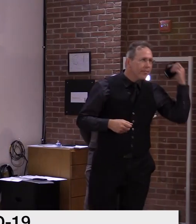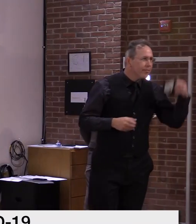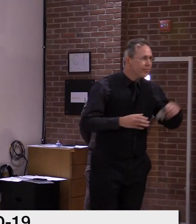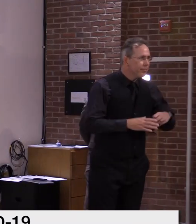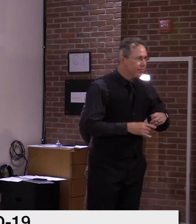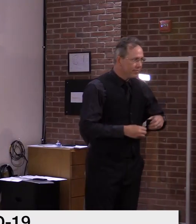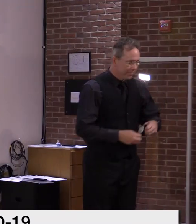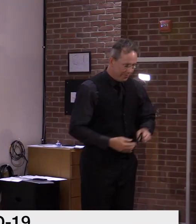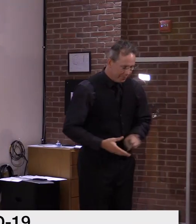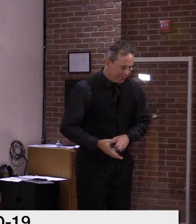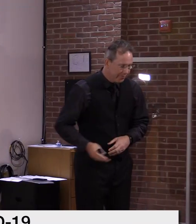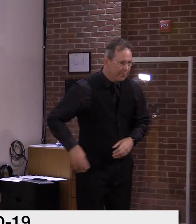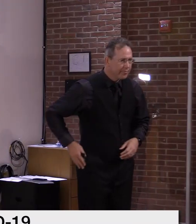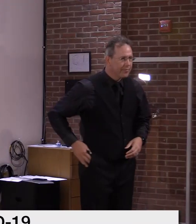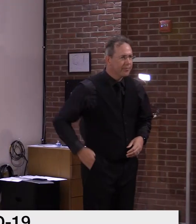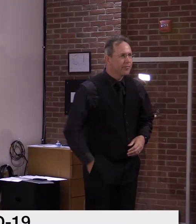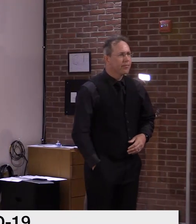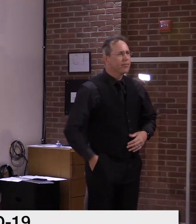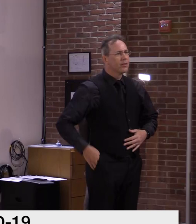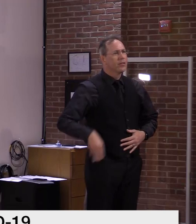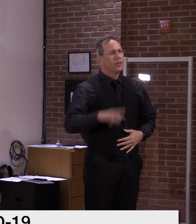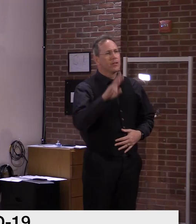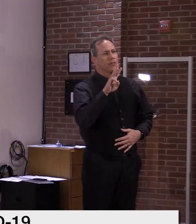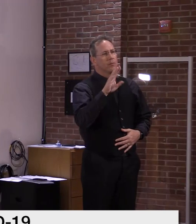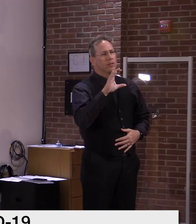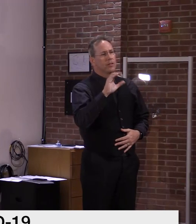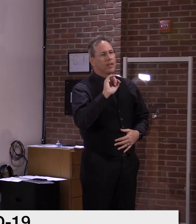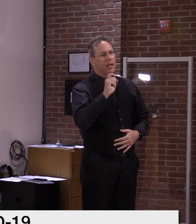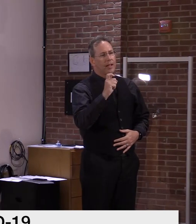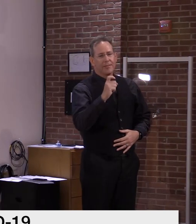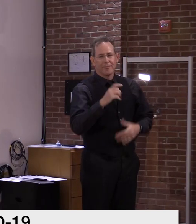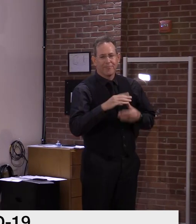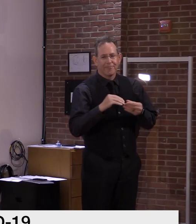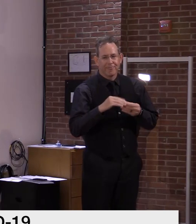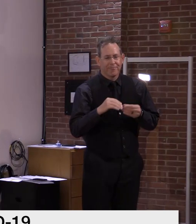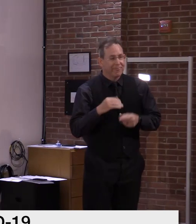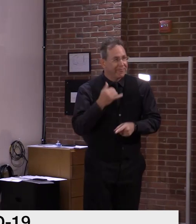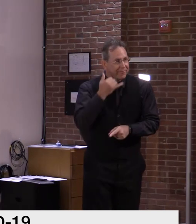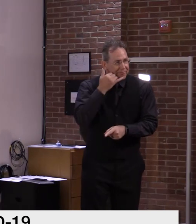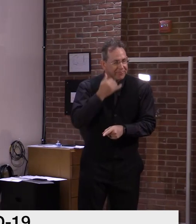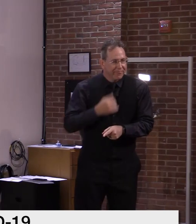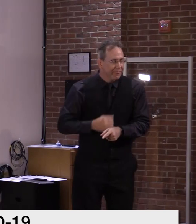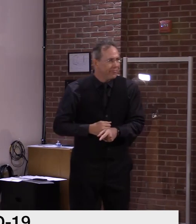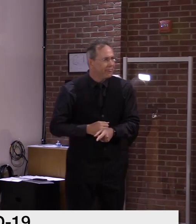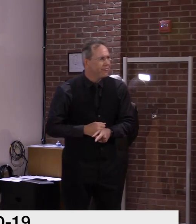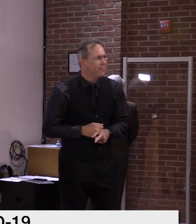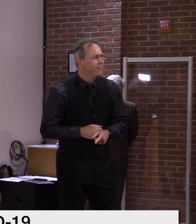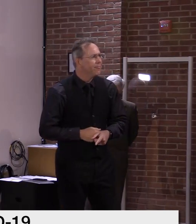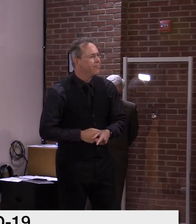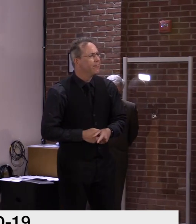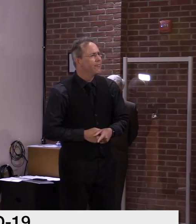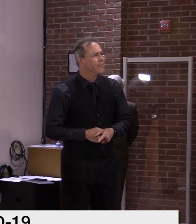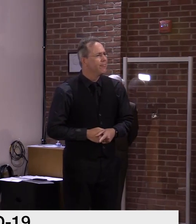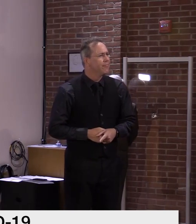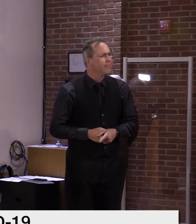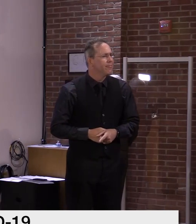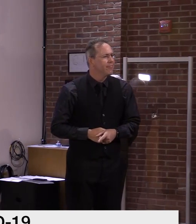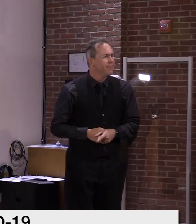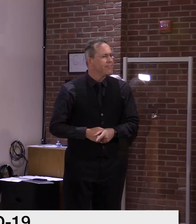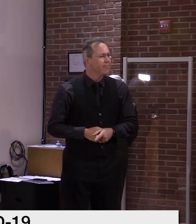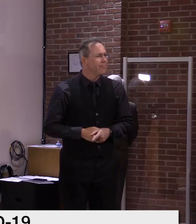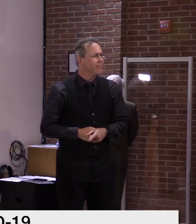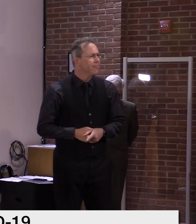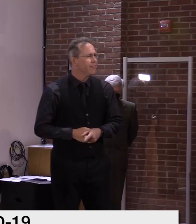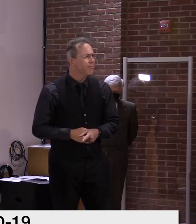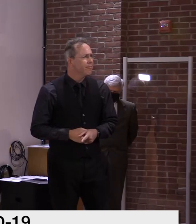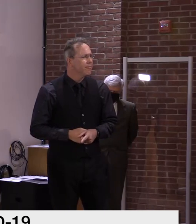The hesitation among the state population to get vaccinated seems to be pretty clear in the numbers. What is the state doing